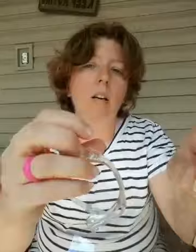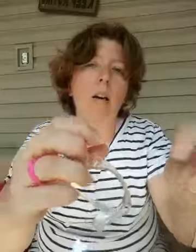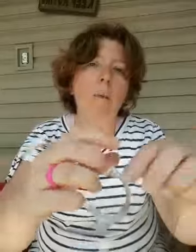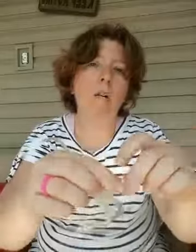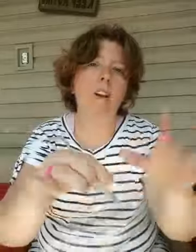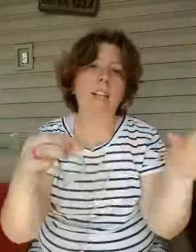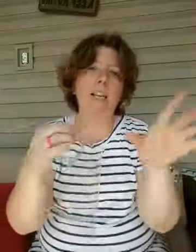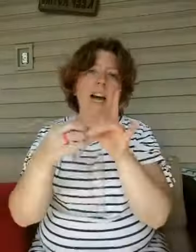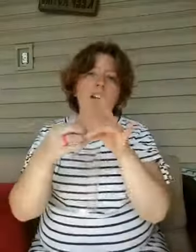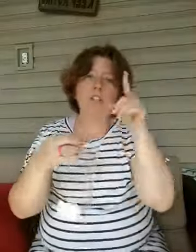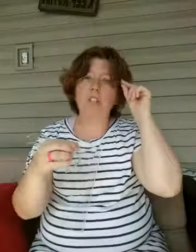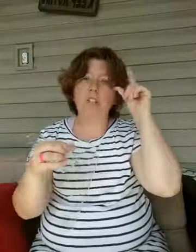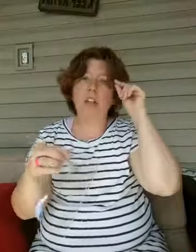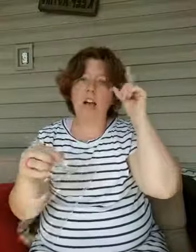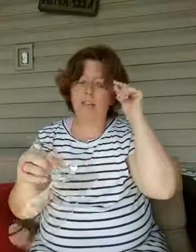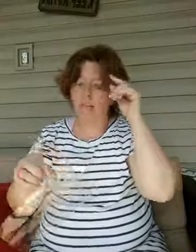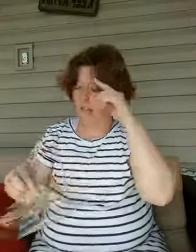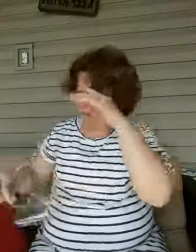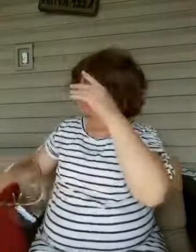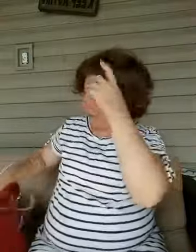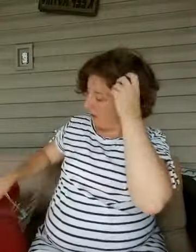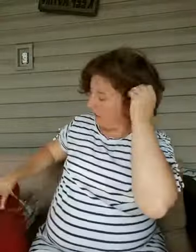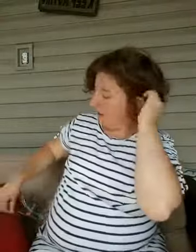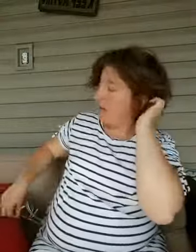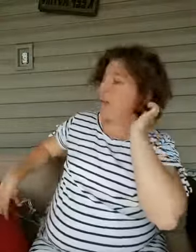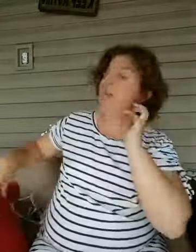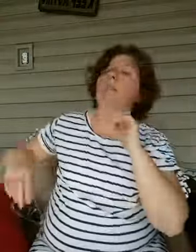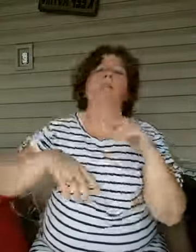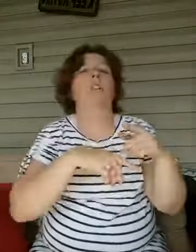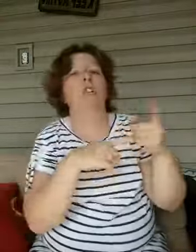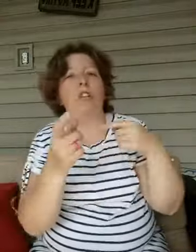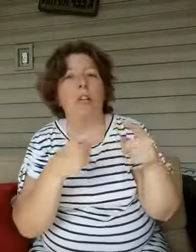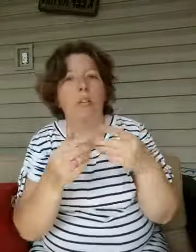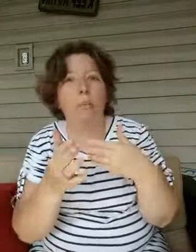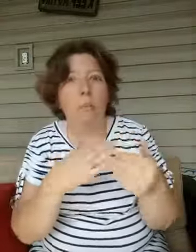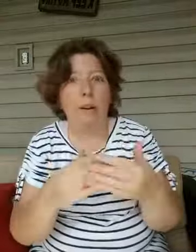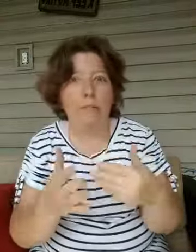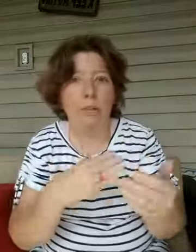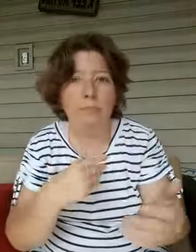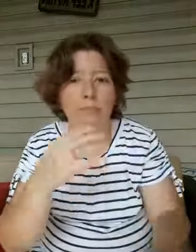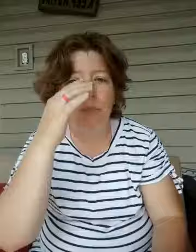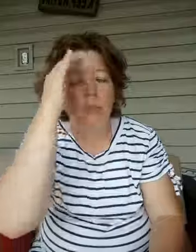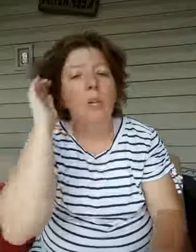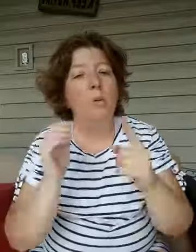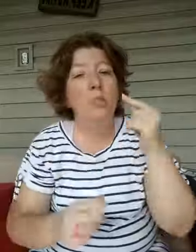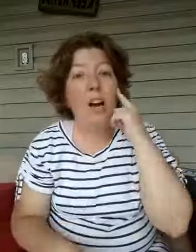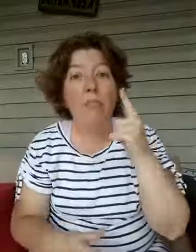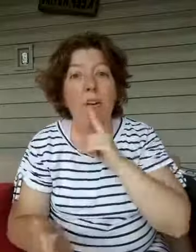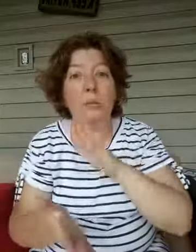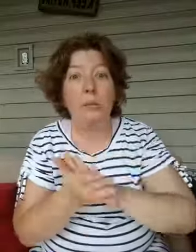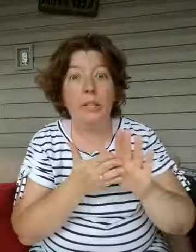come off and attach to the glasses, so you can change them or whatever, which I thought was really